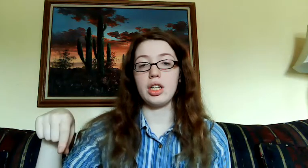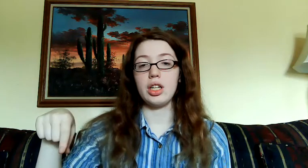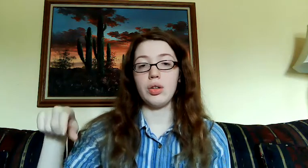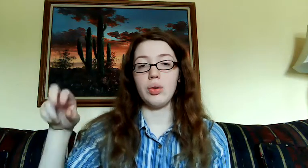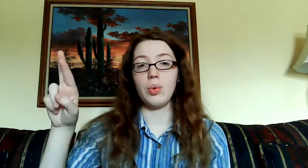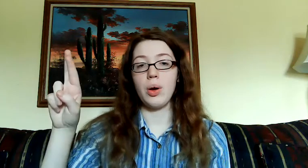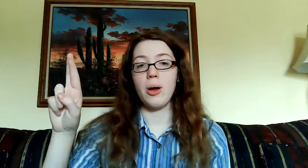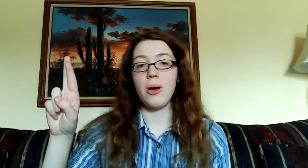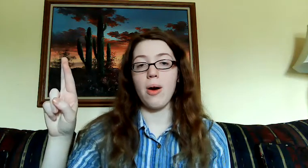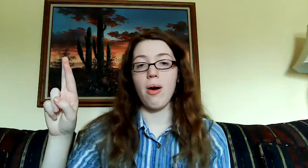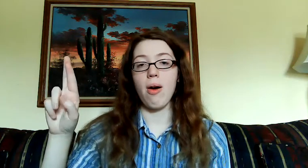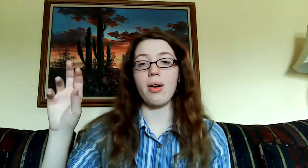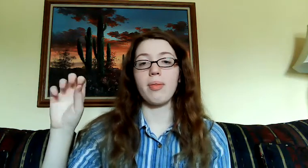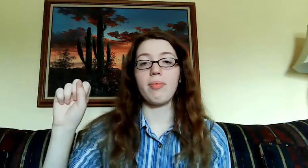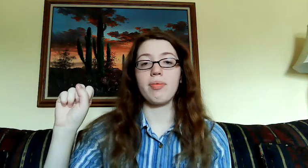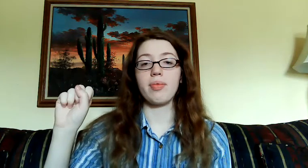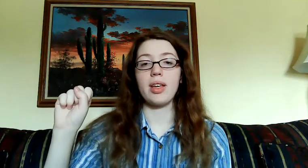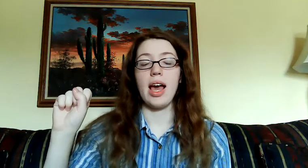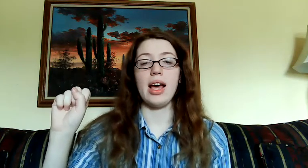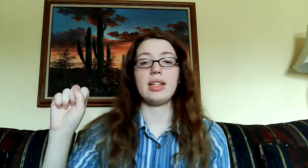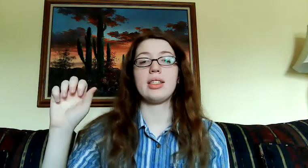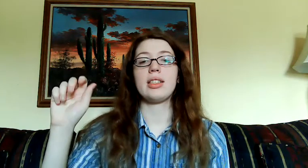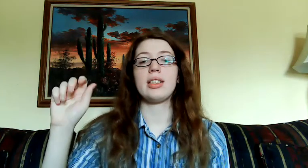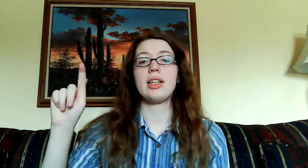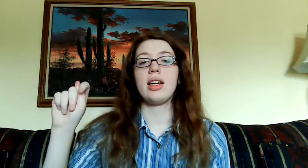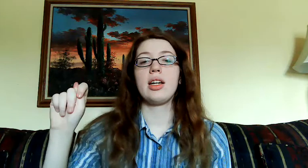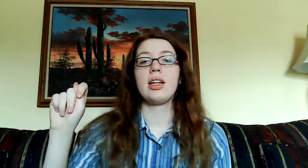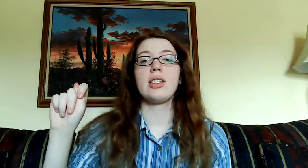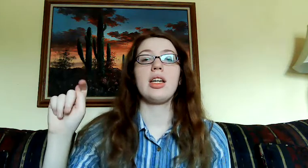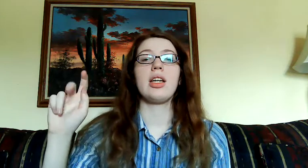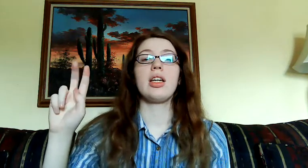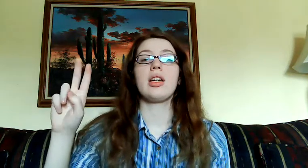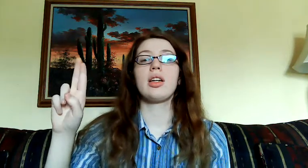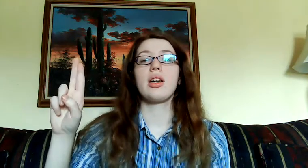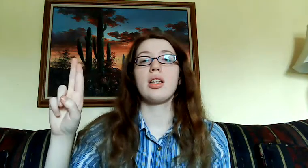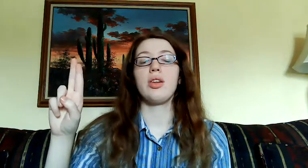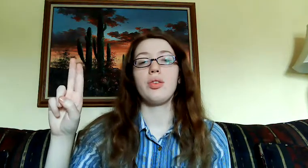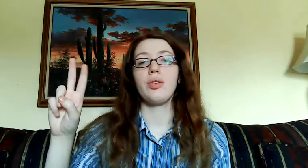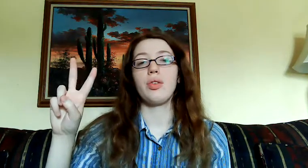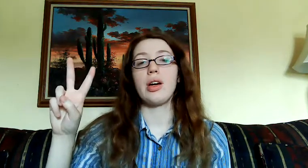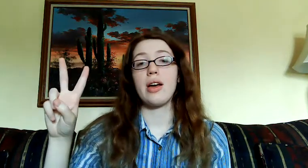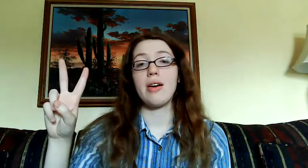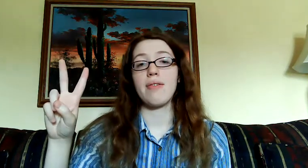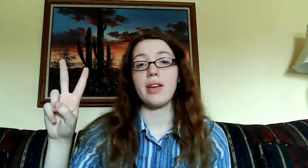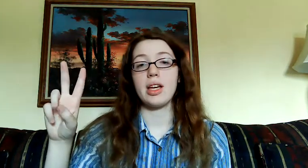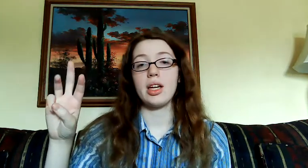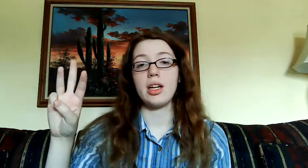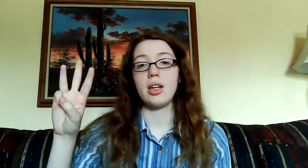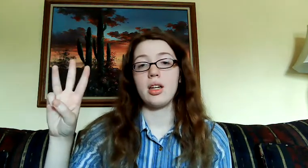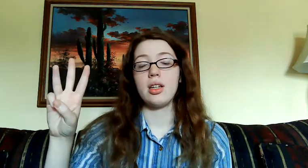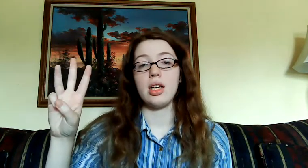Q, R, S, T, U, V,